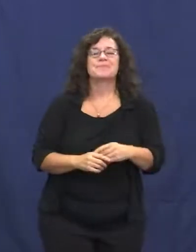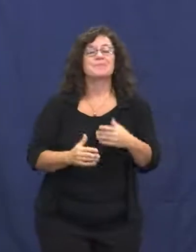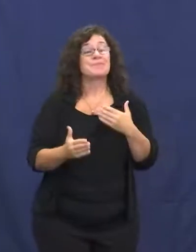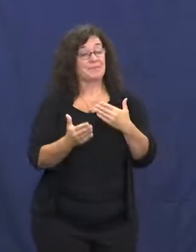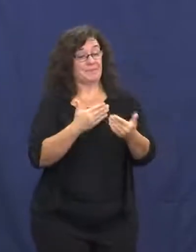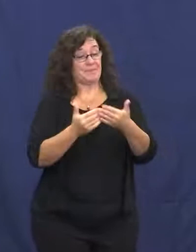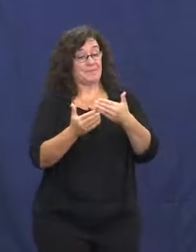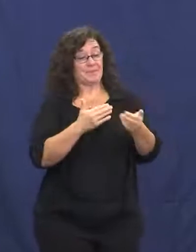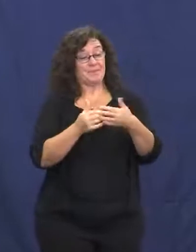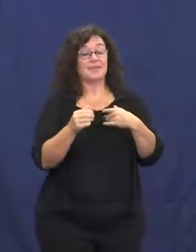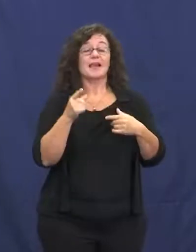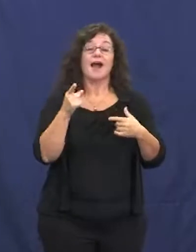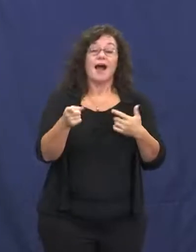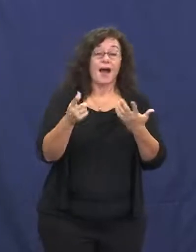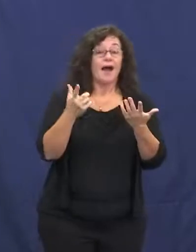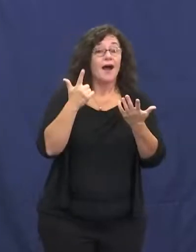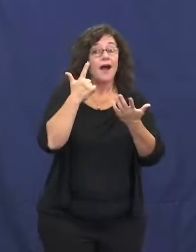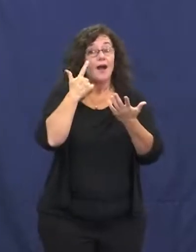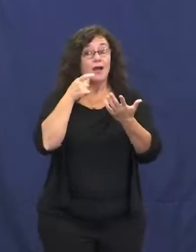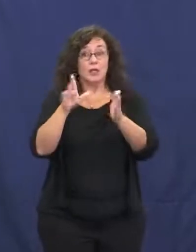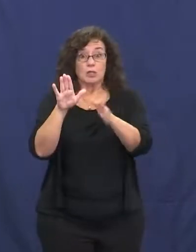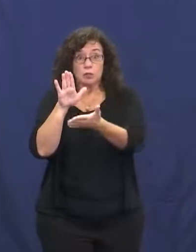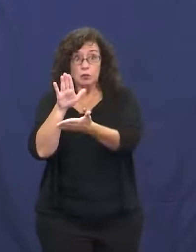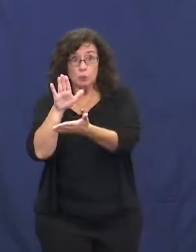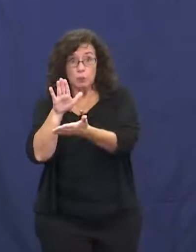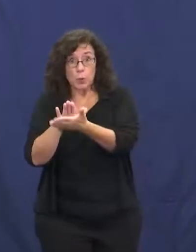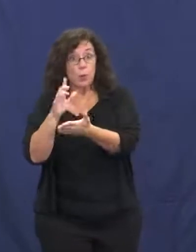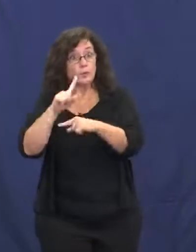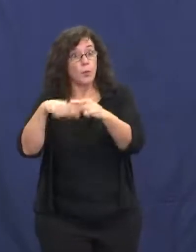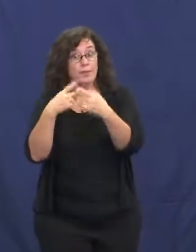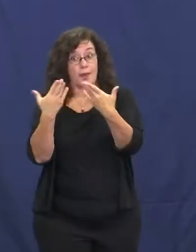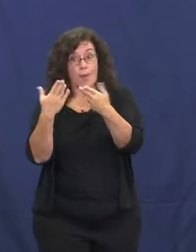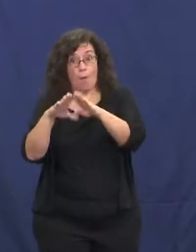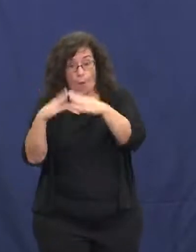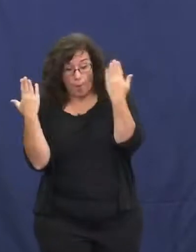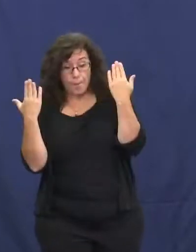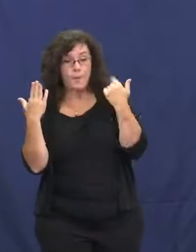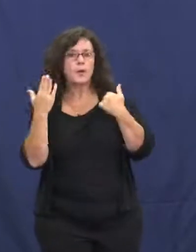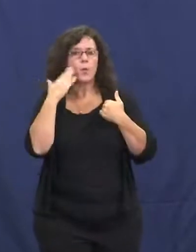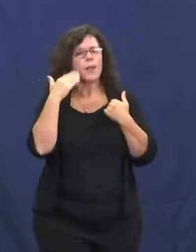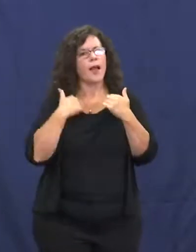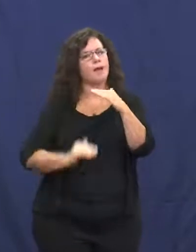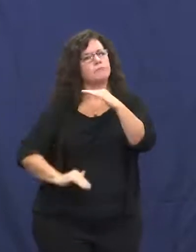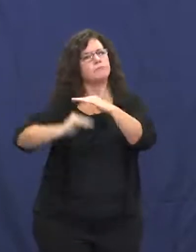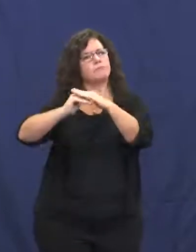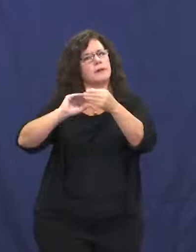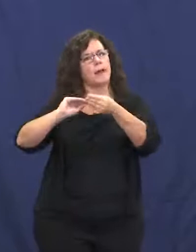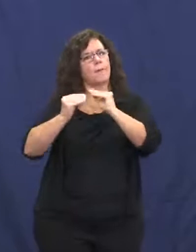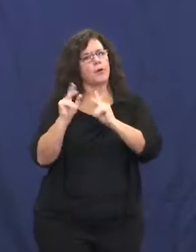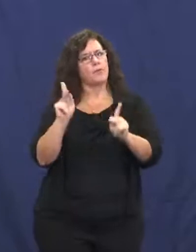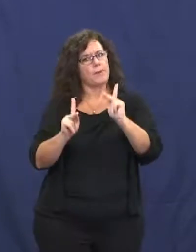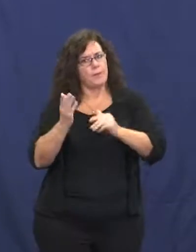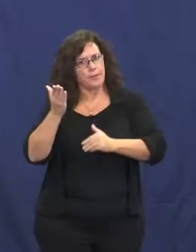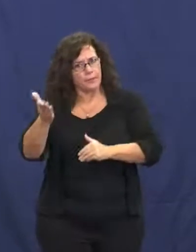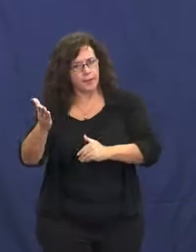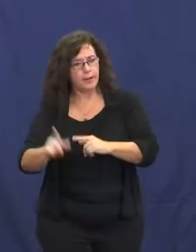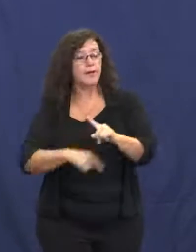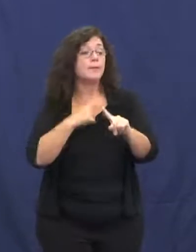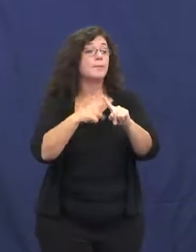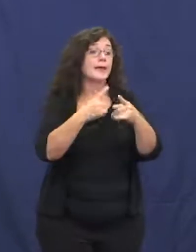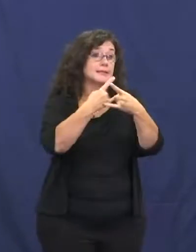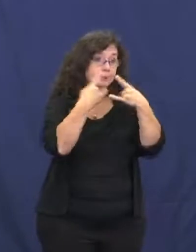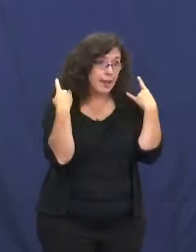we have in our schools. Masks will be required for every single student in third grade and above.